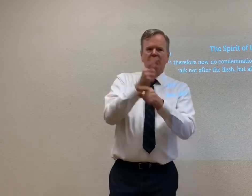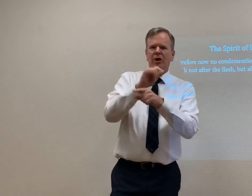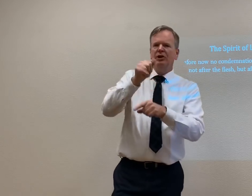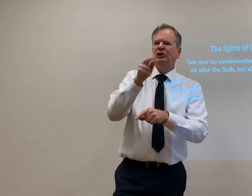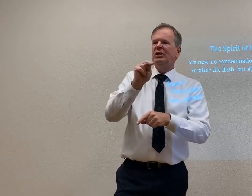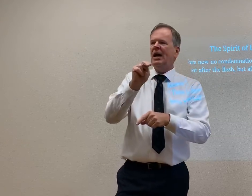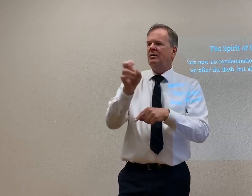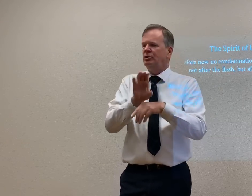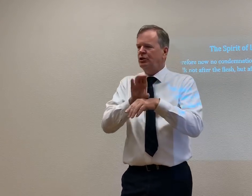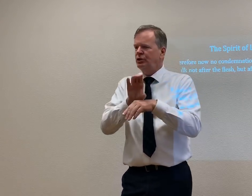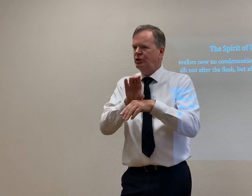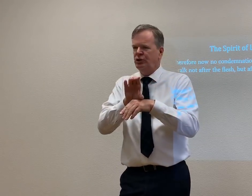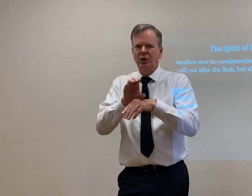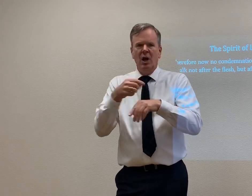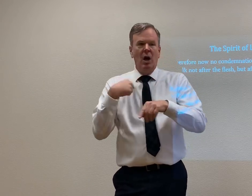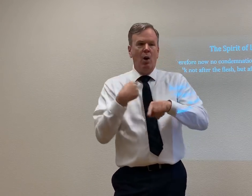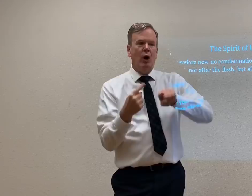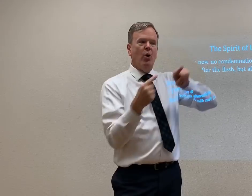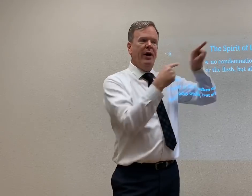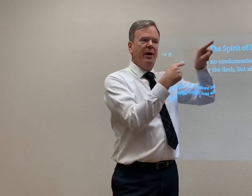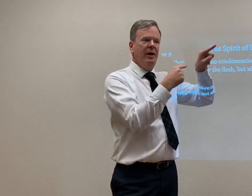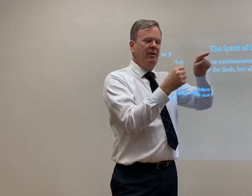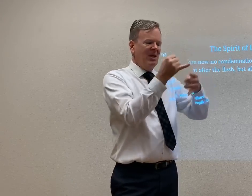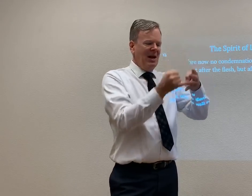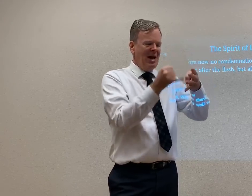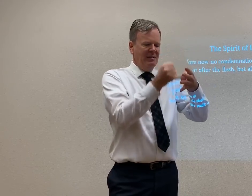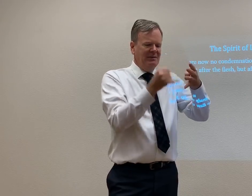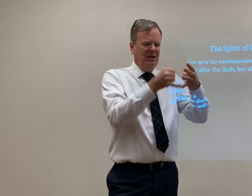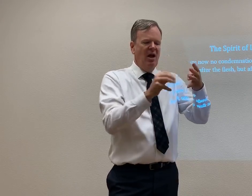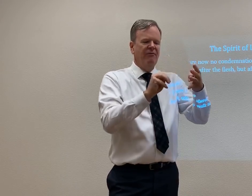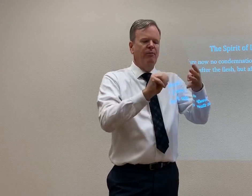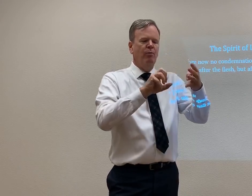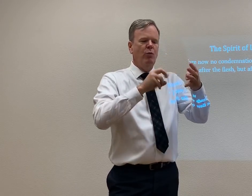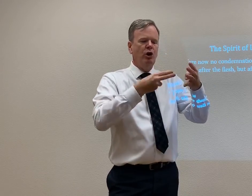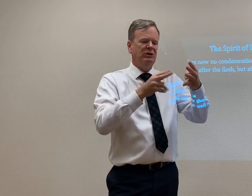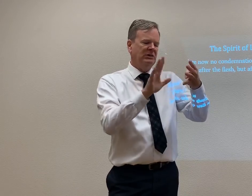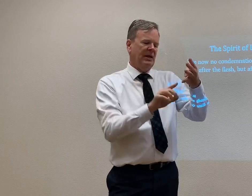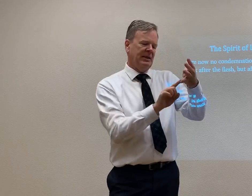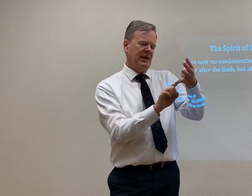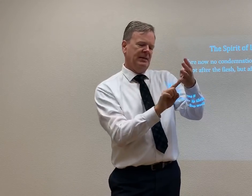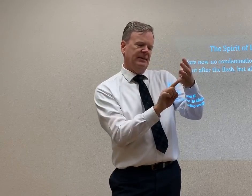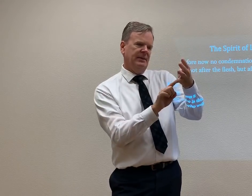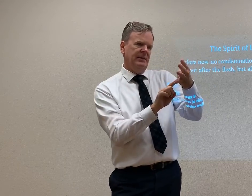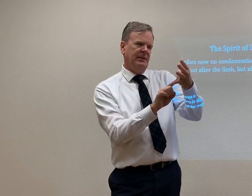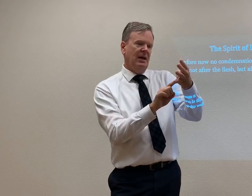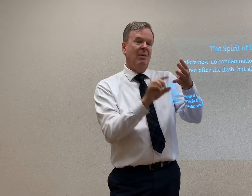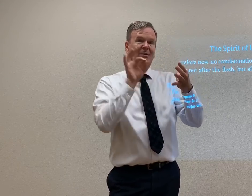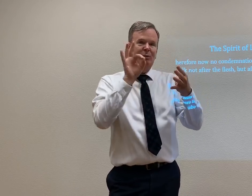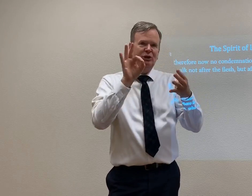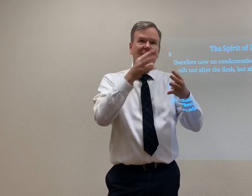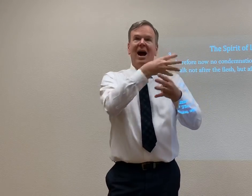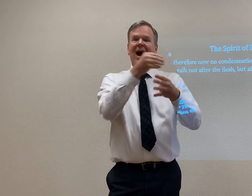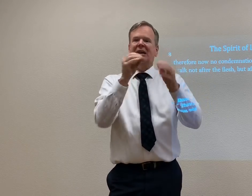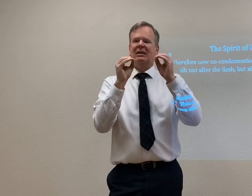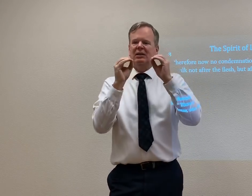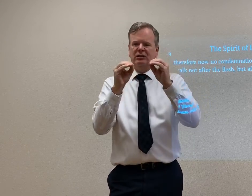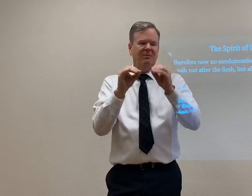to Brother Jan's church. We're going to be going the last week of March. The last week of March, we'll be preaching and